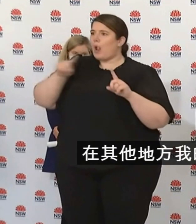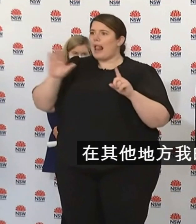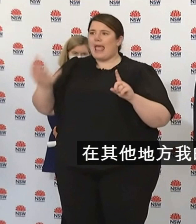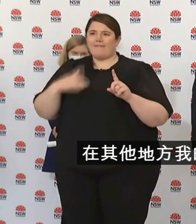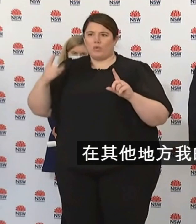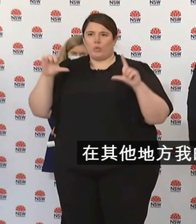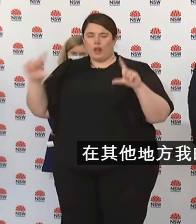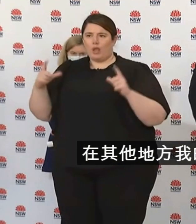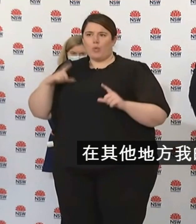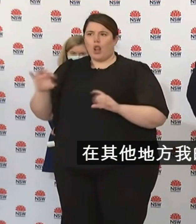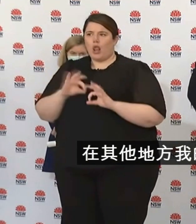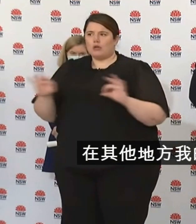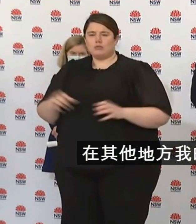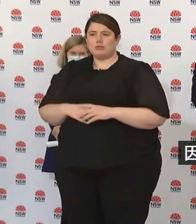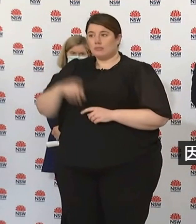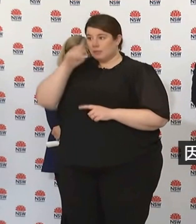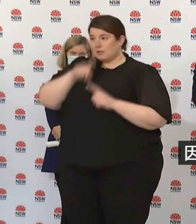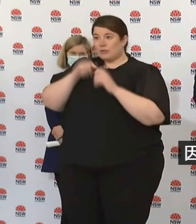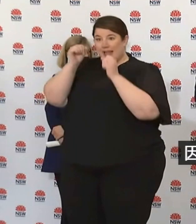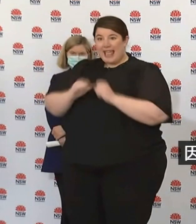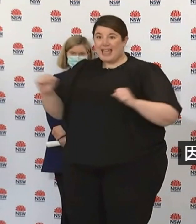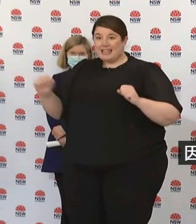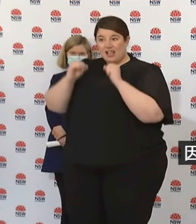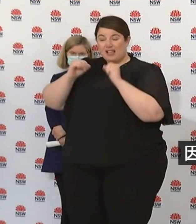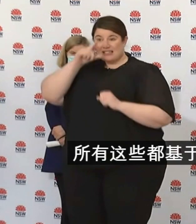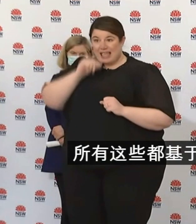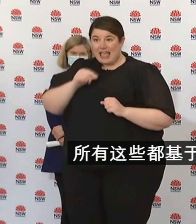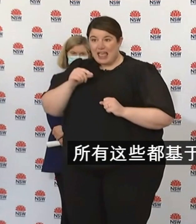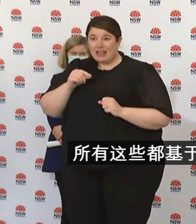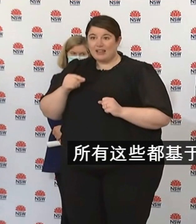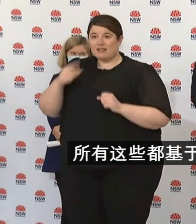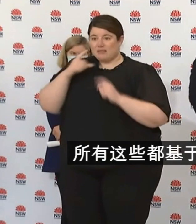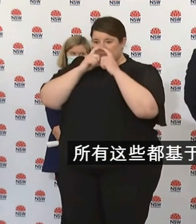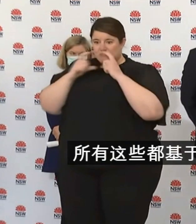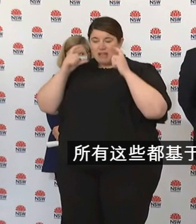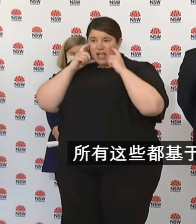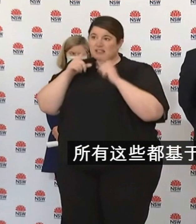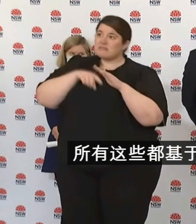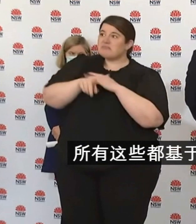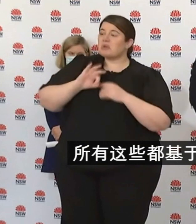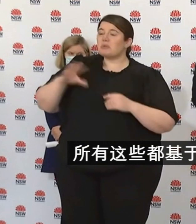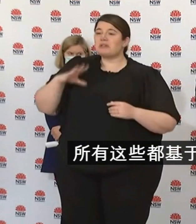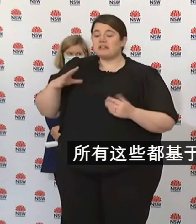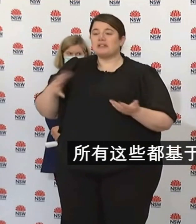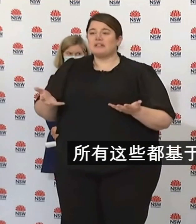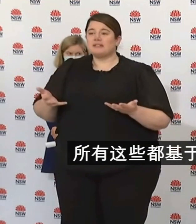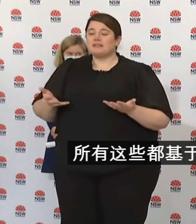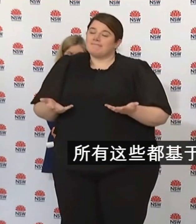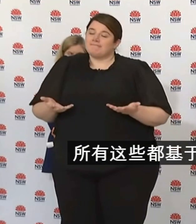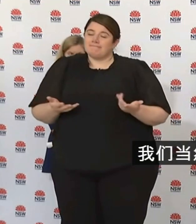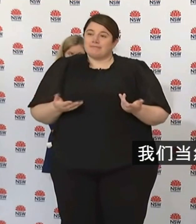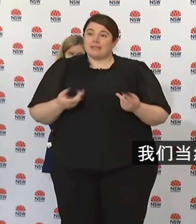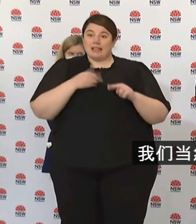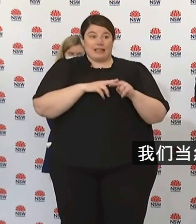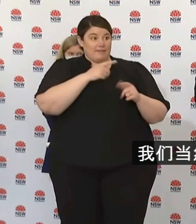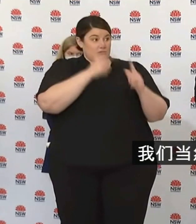radius elsewhere. I mean, people can still exercise with that. They just need to wear a mask outside. All of that is based on the health advice. And if the health advice changes